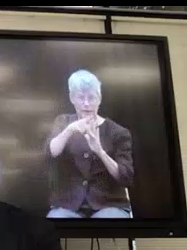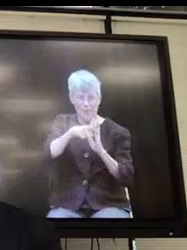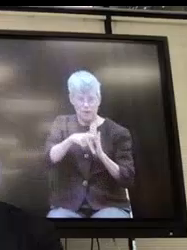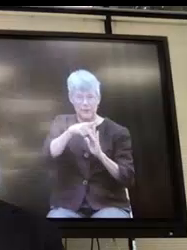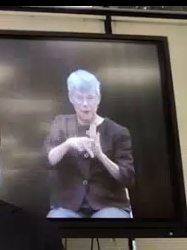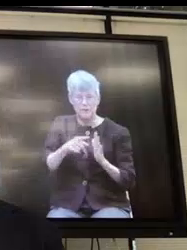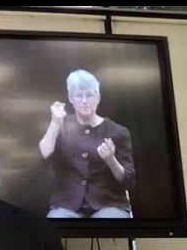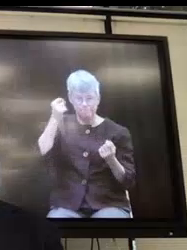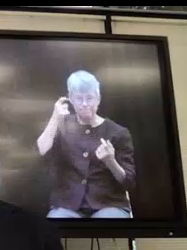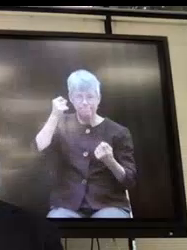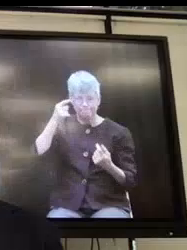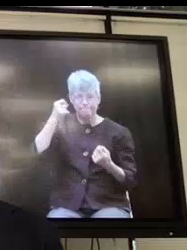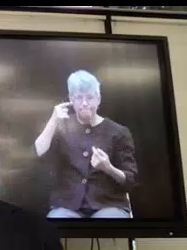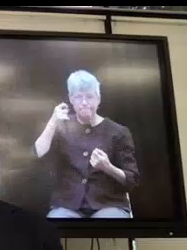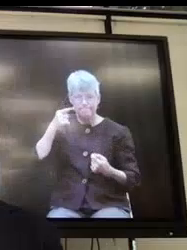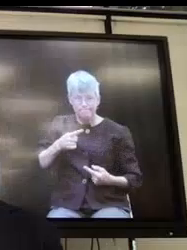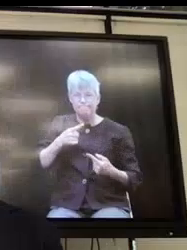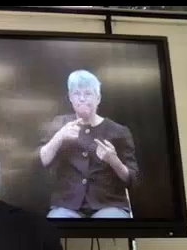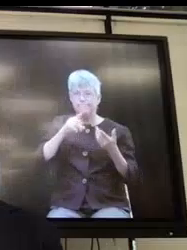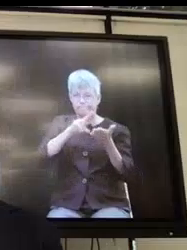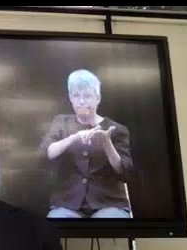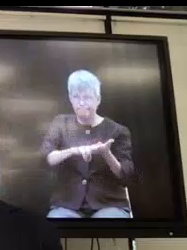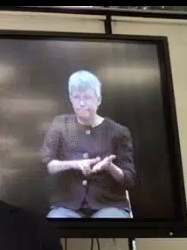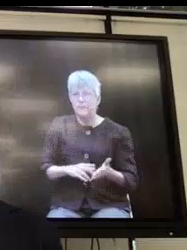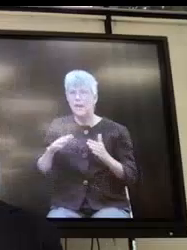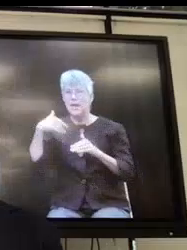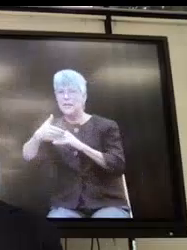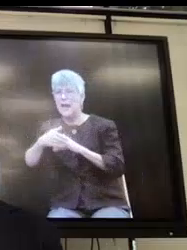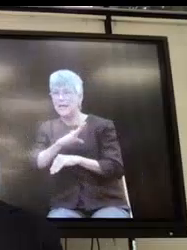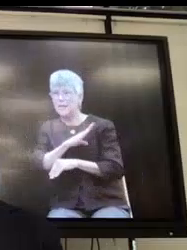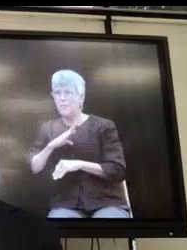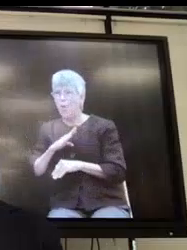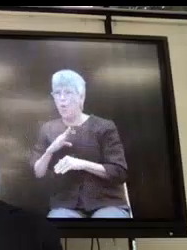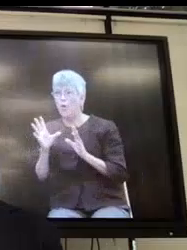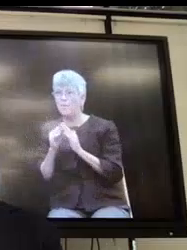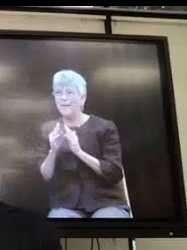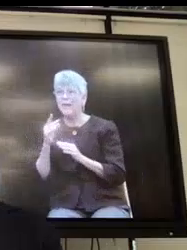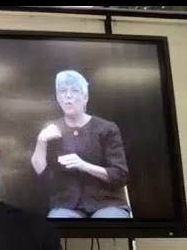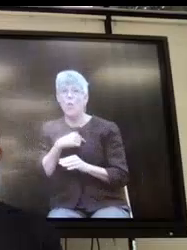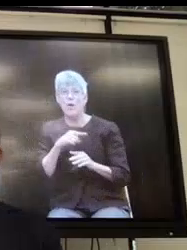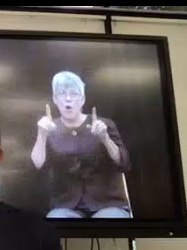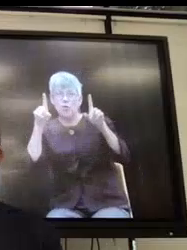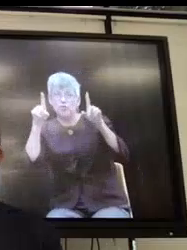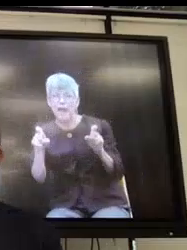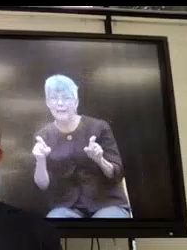read. And then next board meeting, we'll have tests.